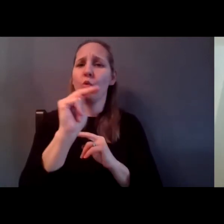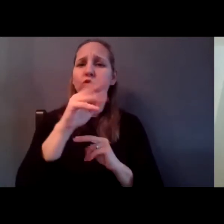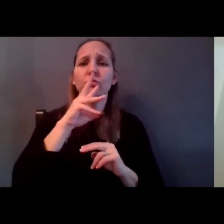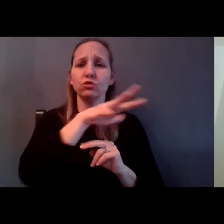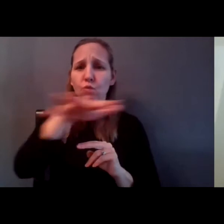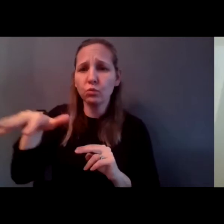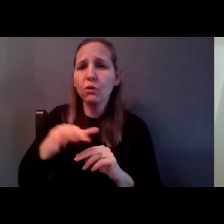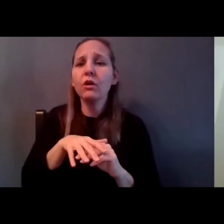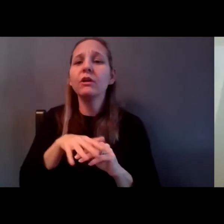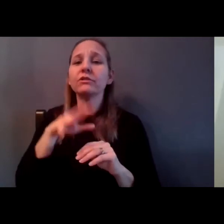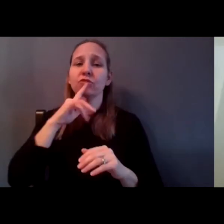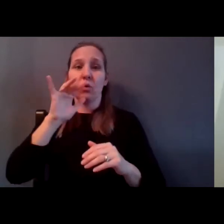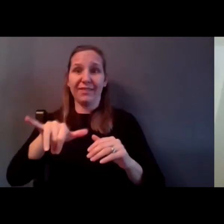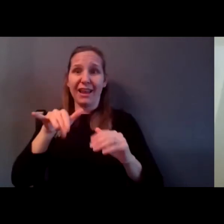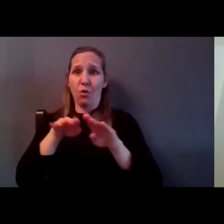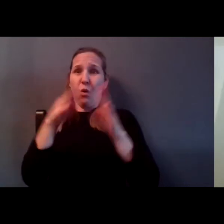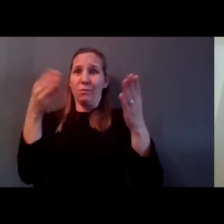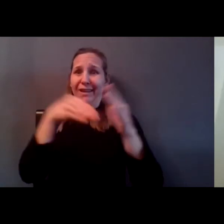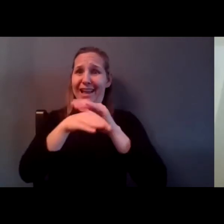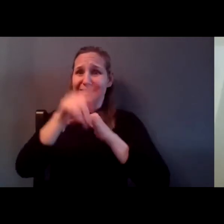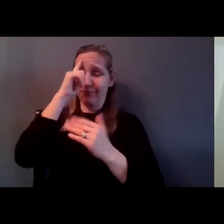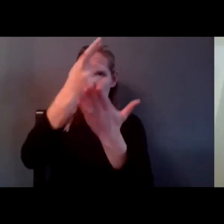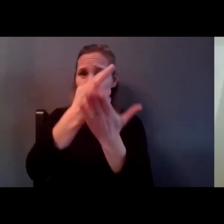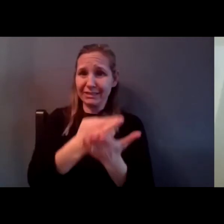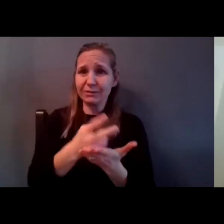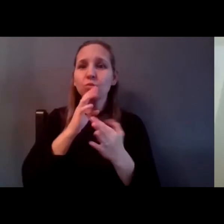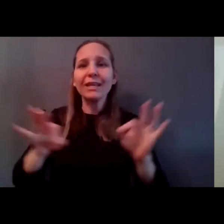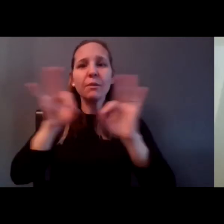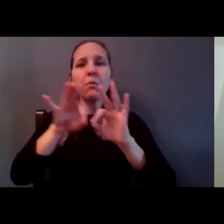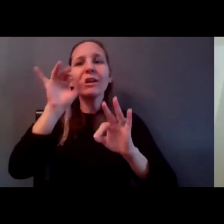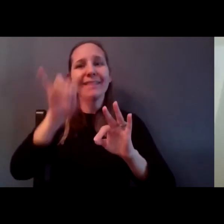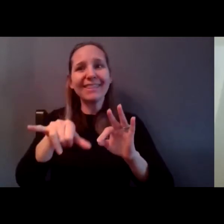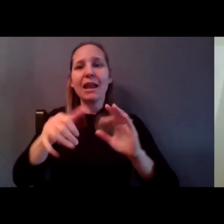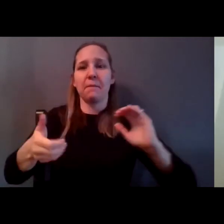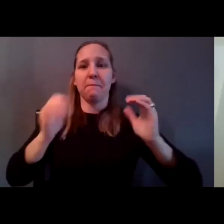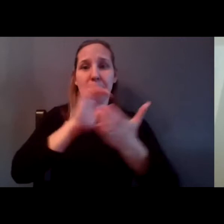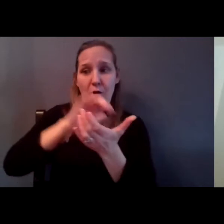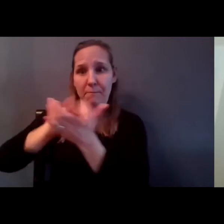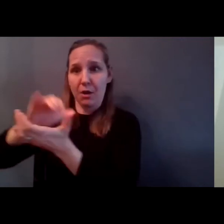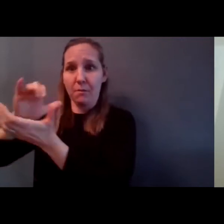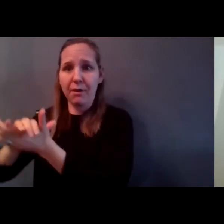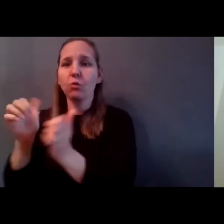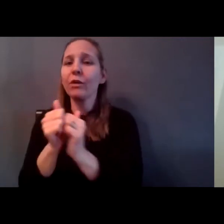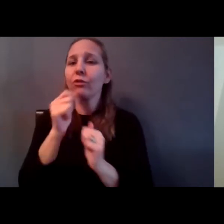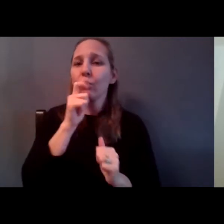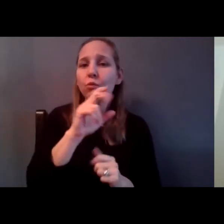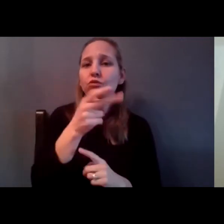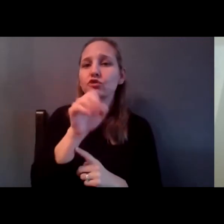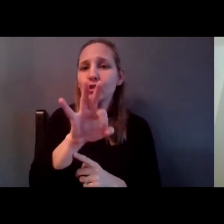to resources was very important to have these strategic alliances through marriage with our chiefs, such as the great